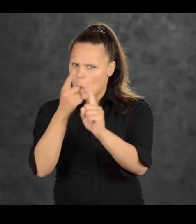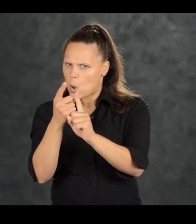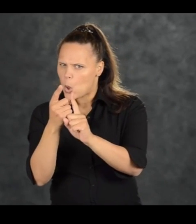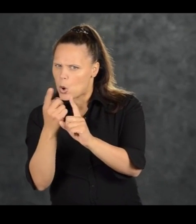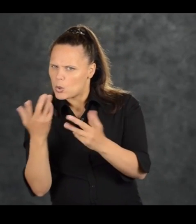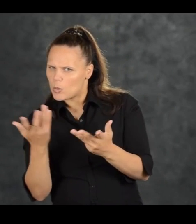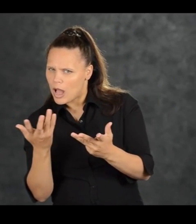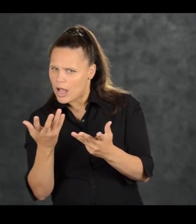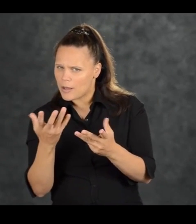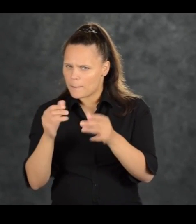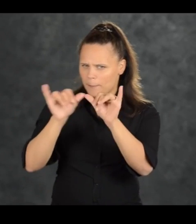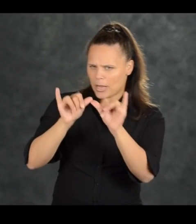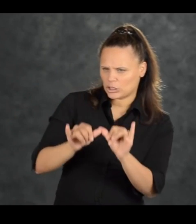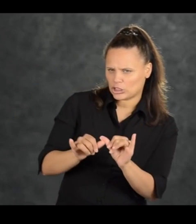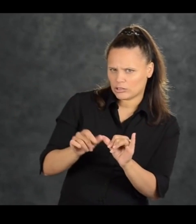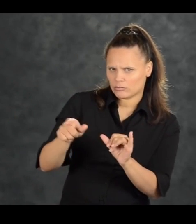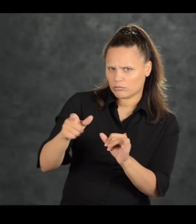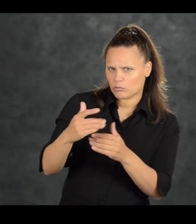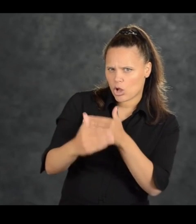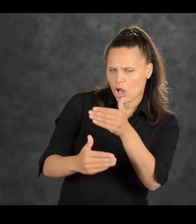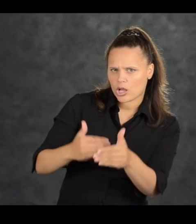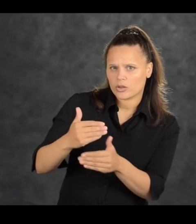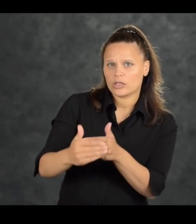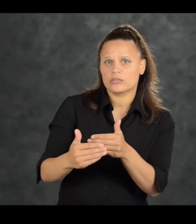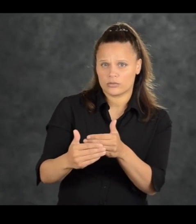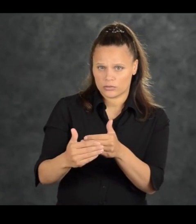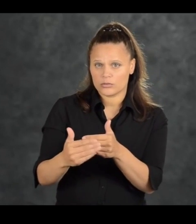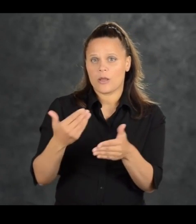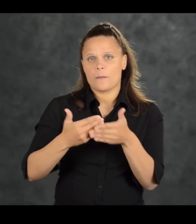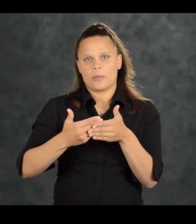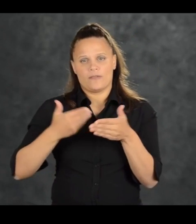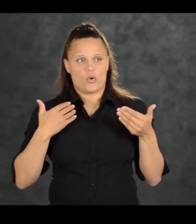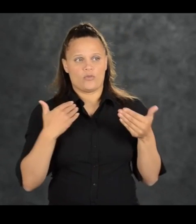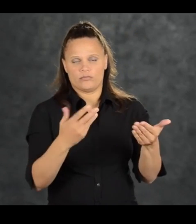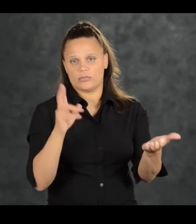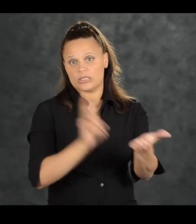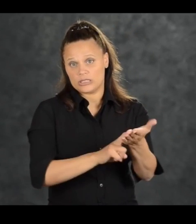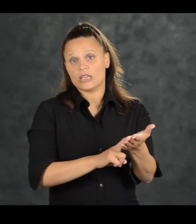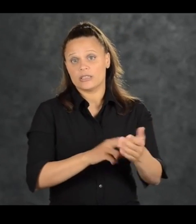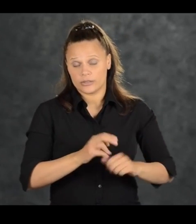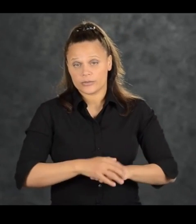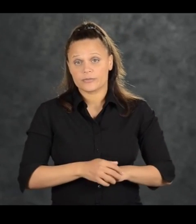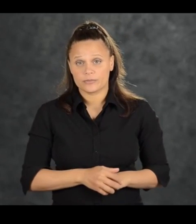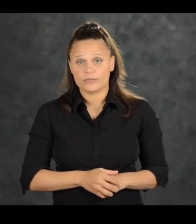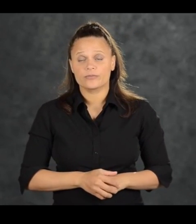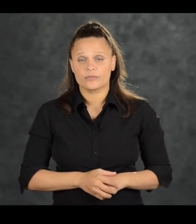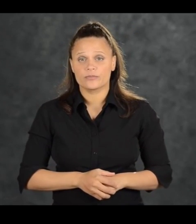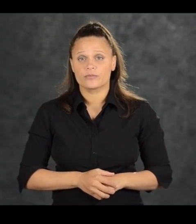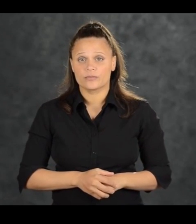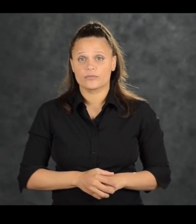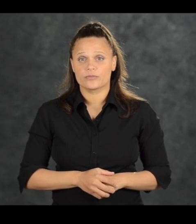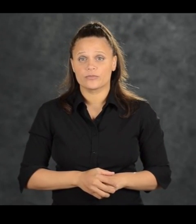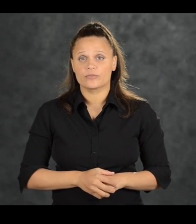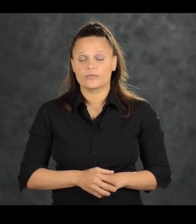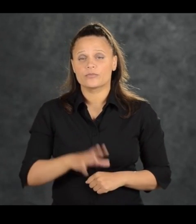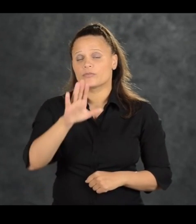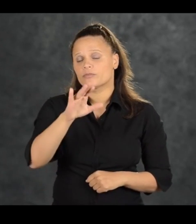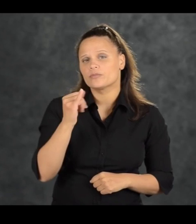Really make sure that you monitor your students' progress before you sign any new